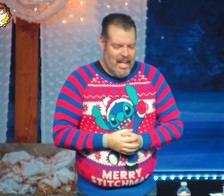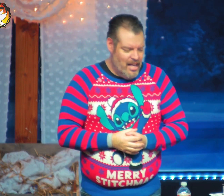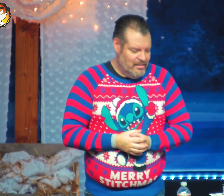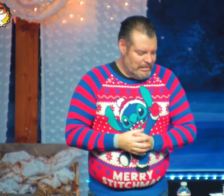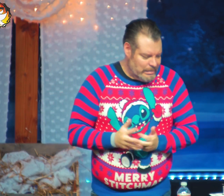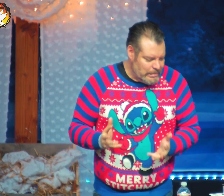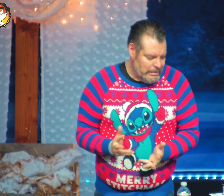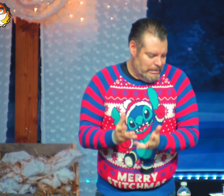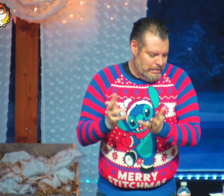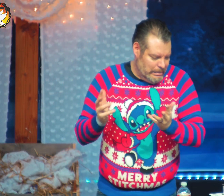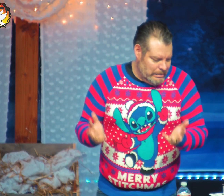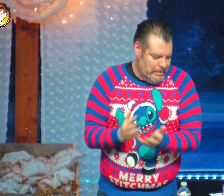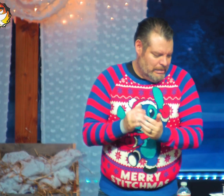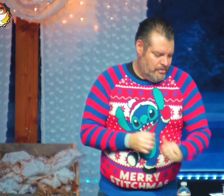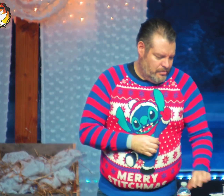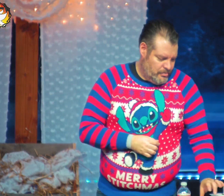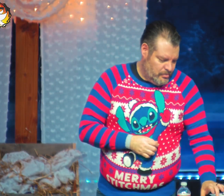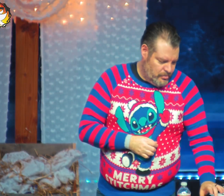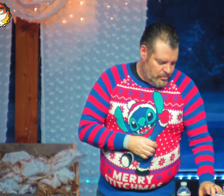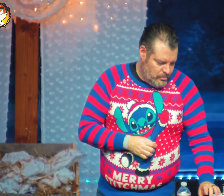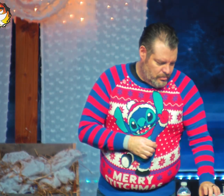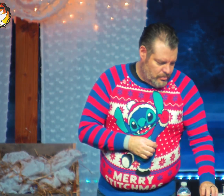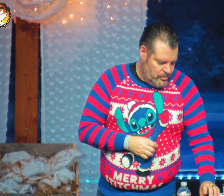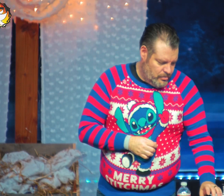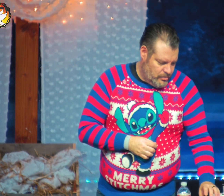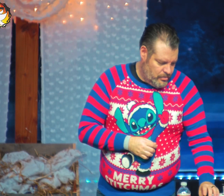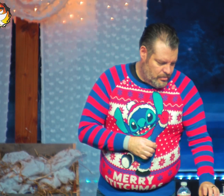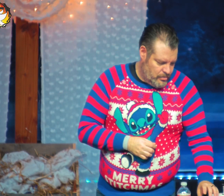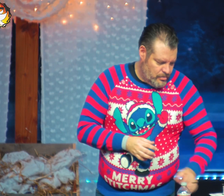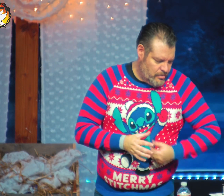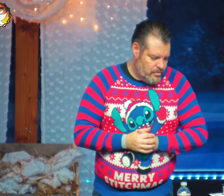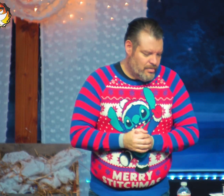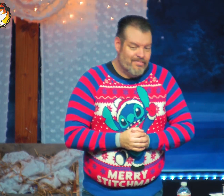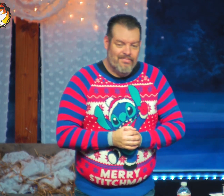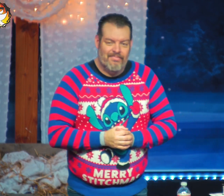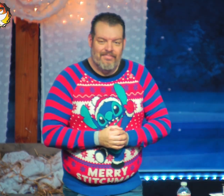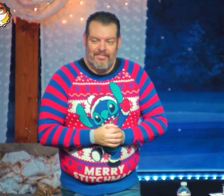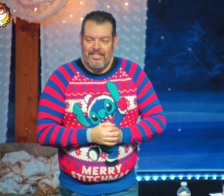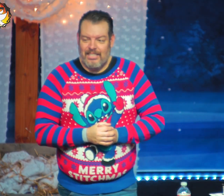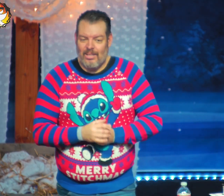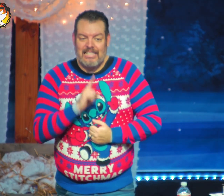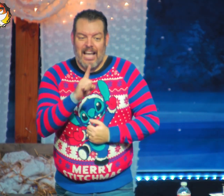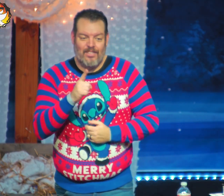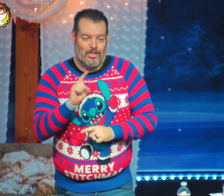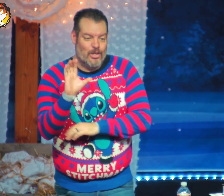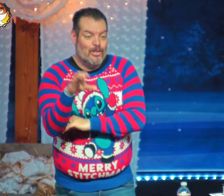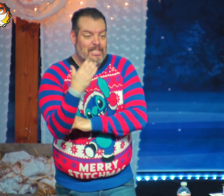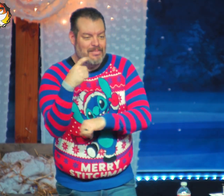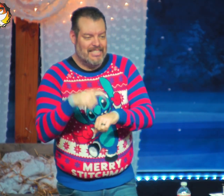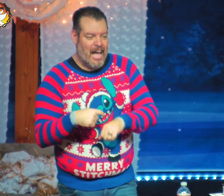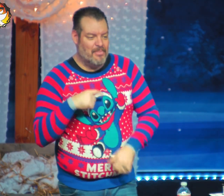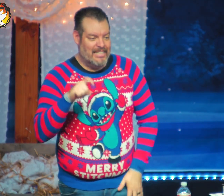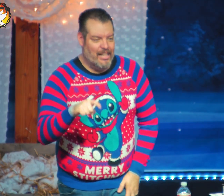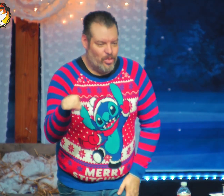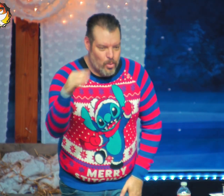of us are negative. Some of us know people who are negative. And you're saying, finish, relax, get rid of that negativity,